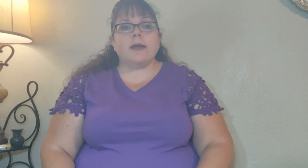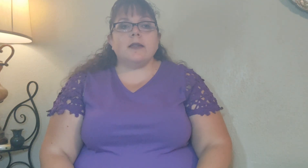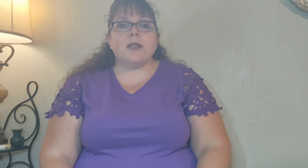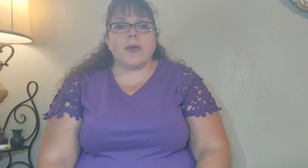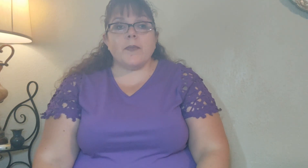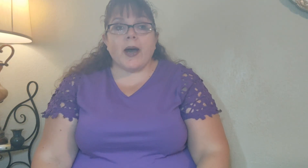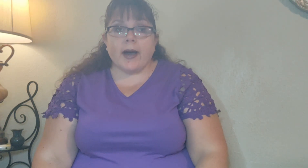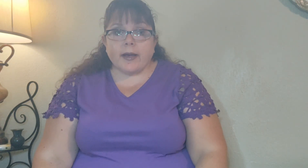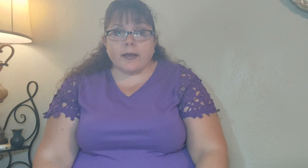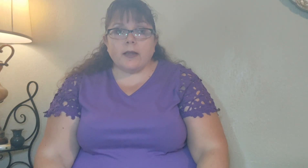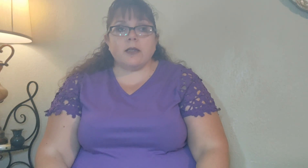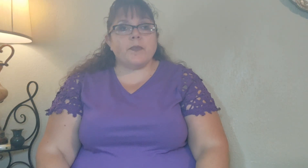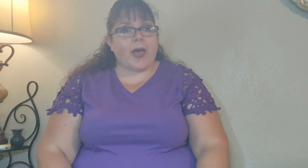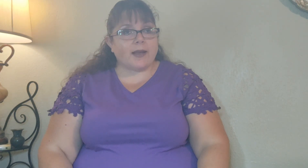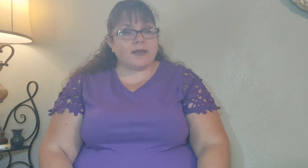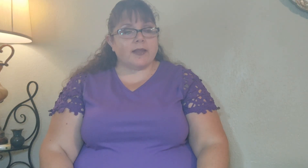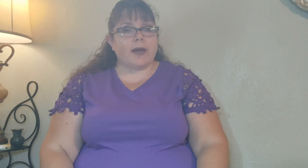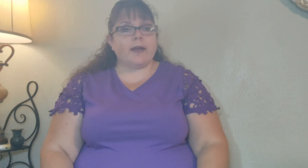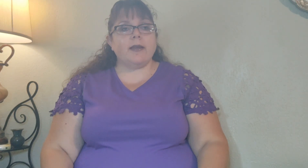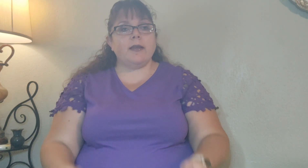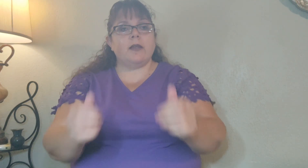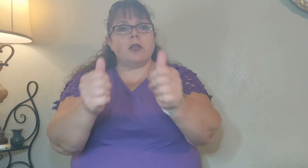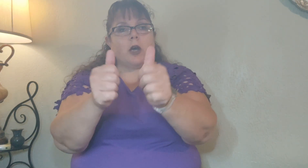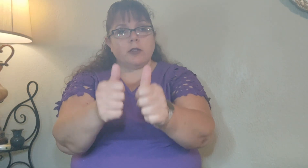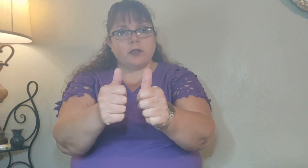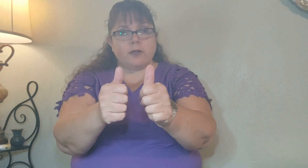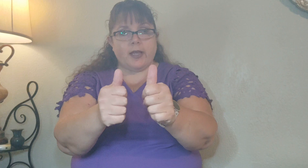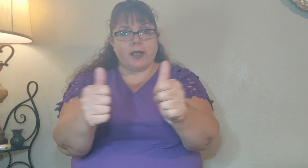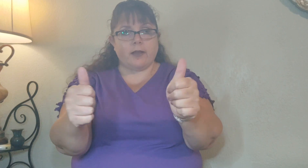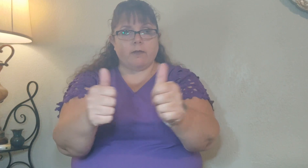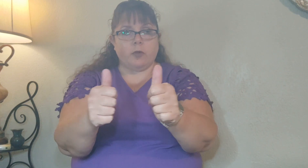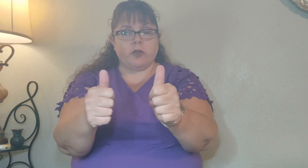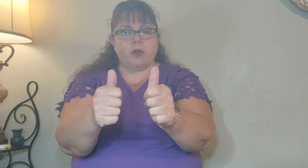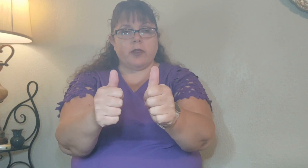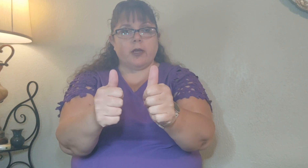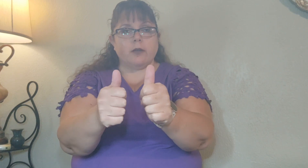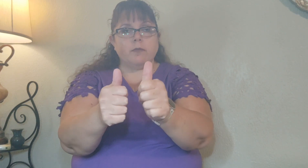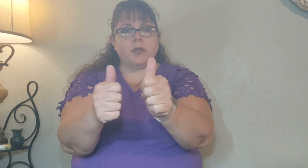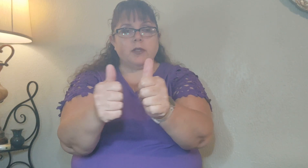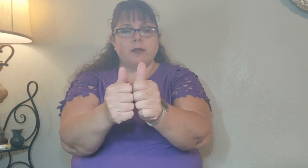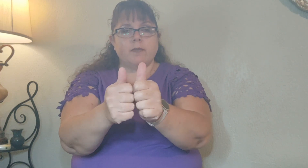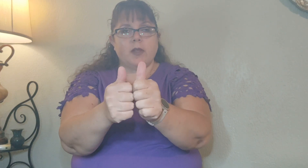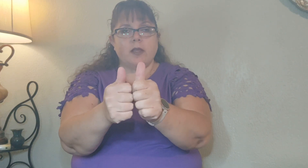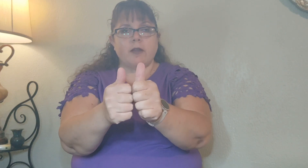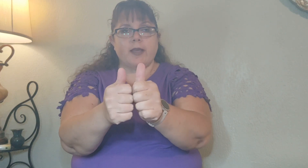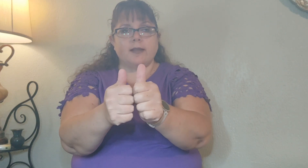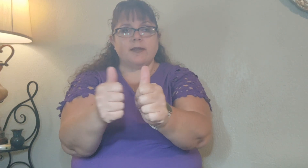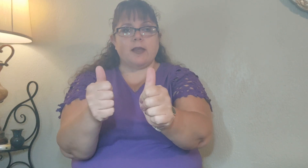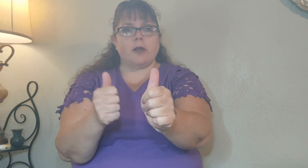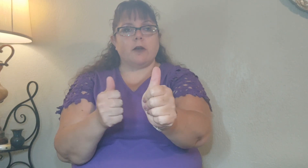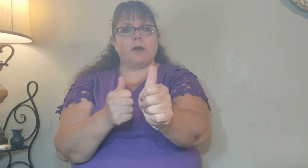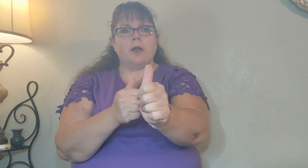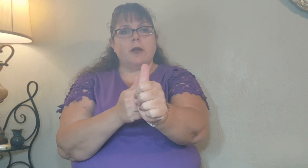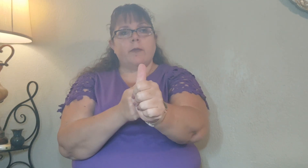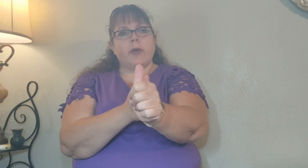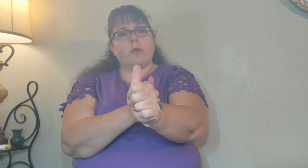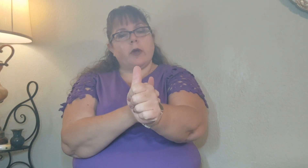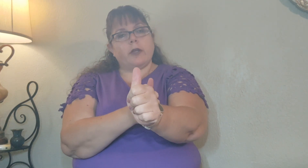And to be behind, the backslide, you also take your two thumbs, your hands here, but one